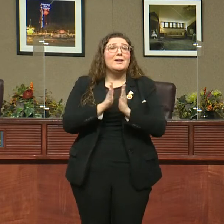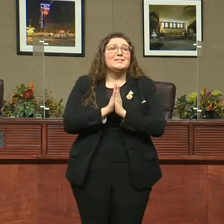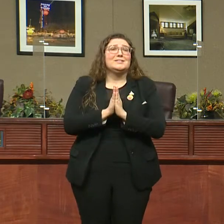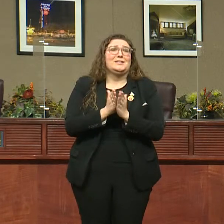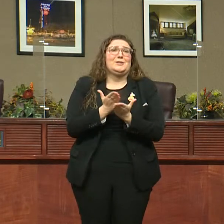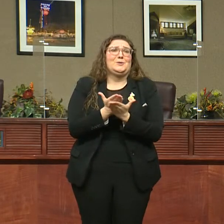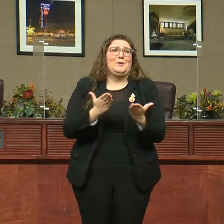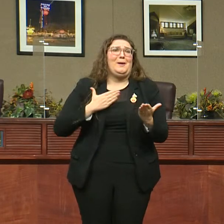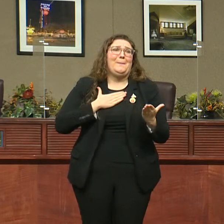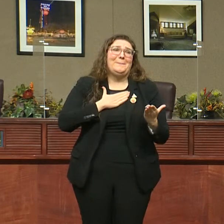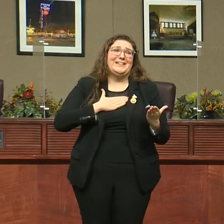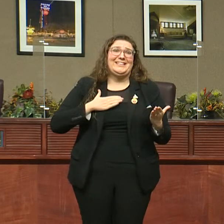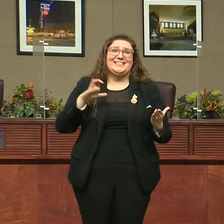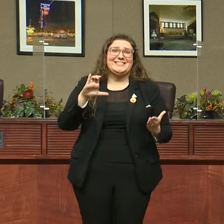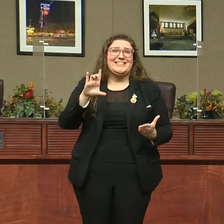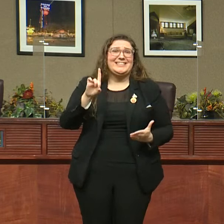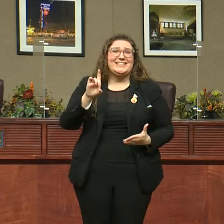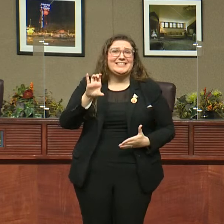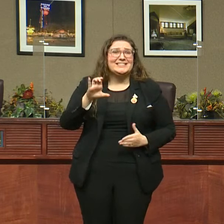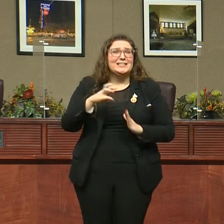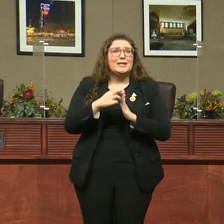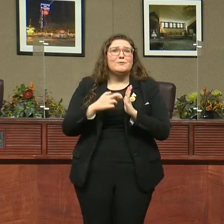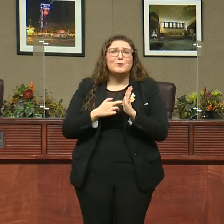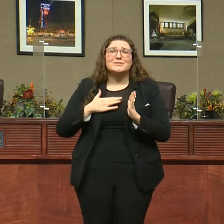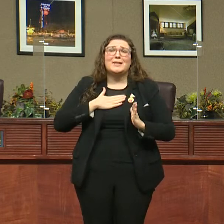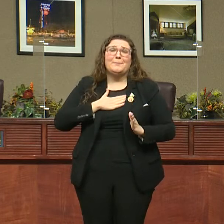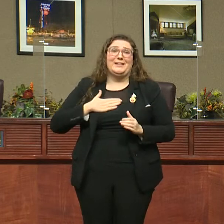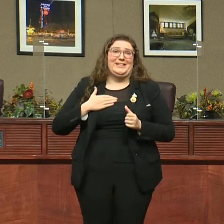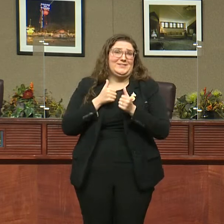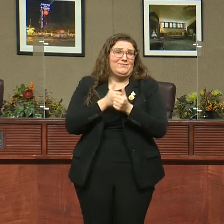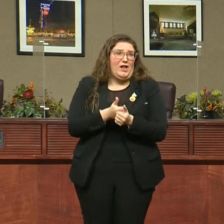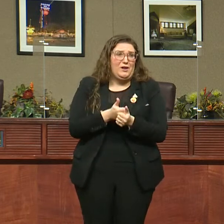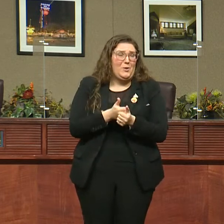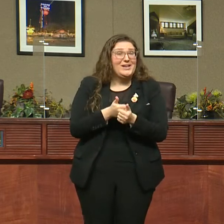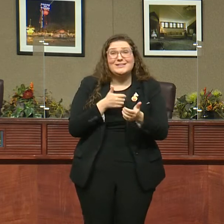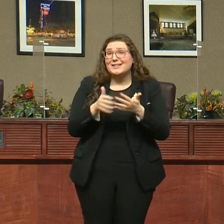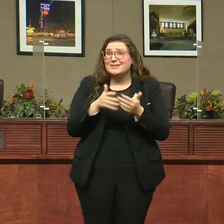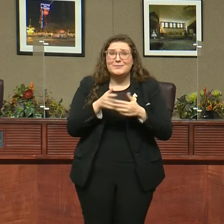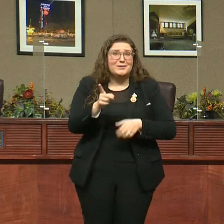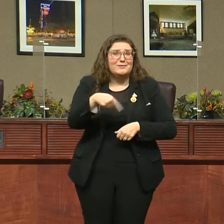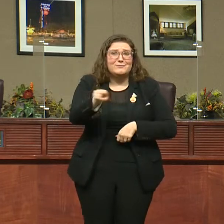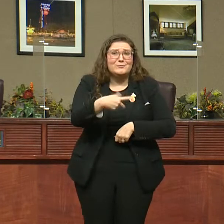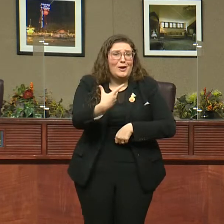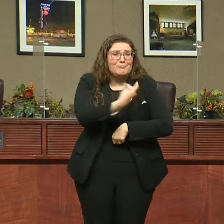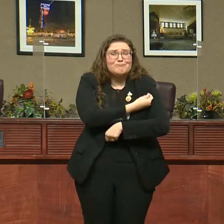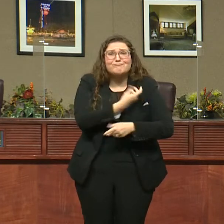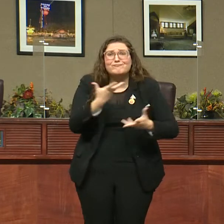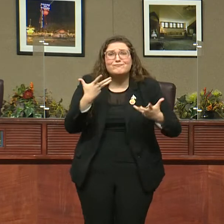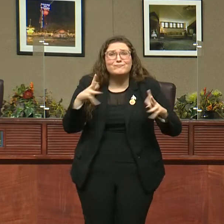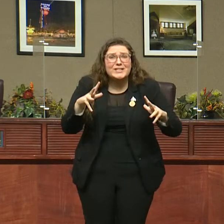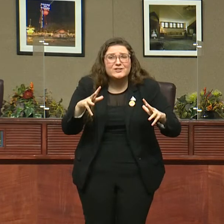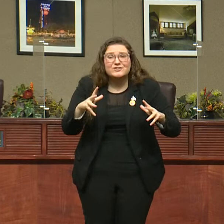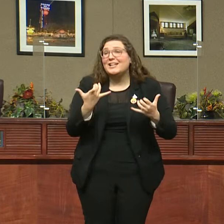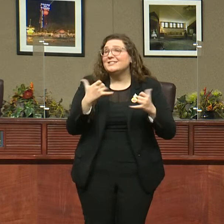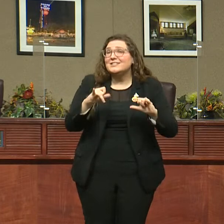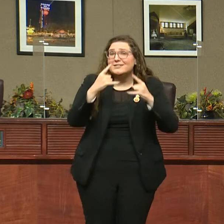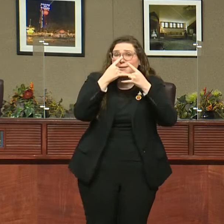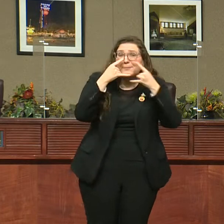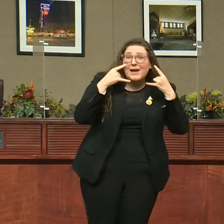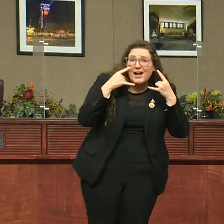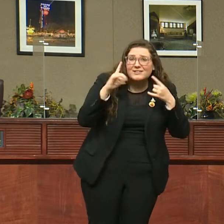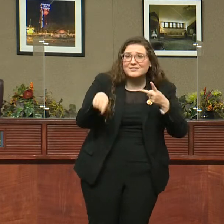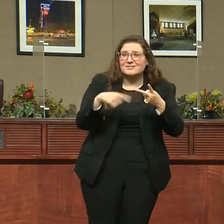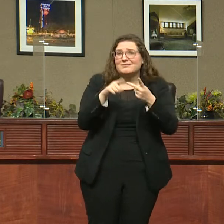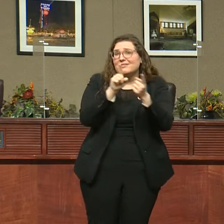to CDC guidelines, wear your mask, even if you were vaccinated, wash your distance, and wash your